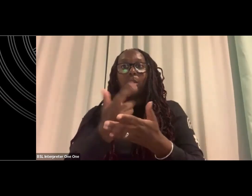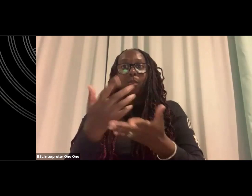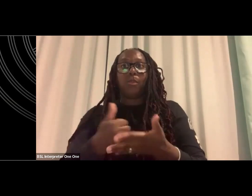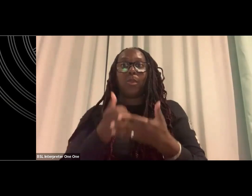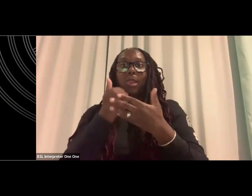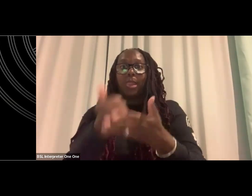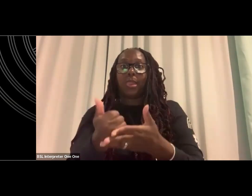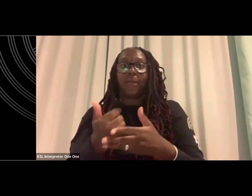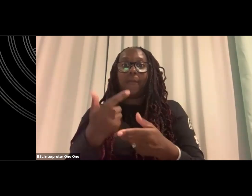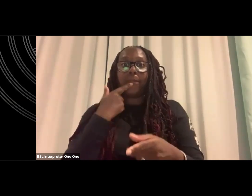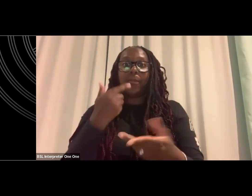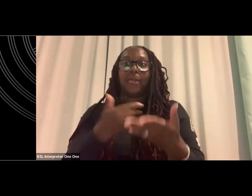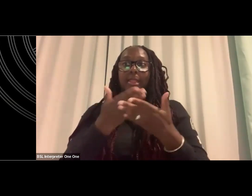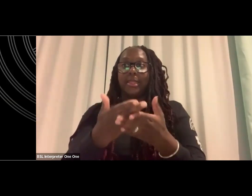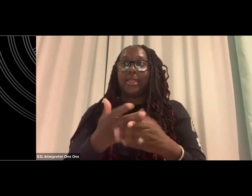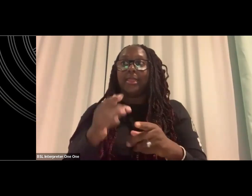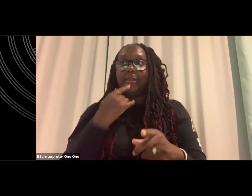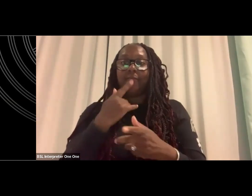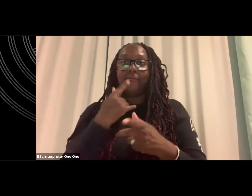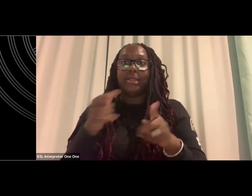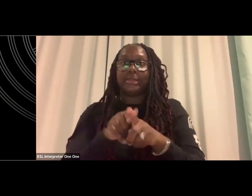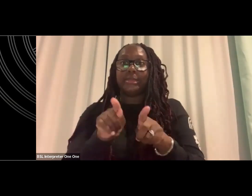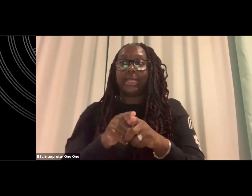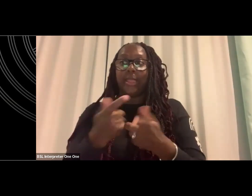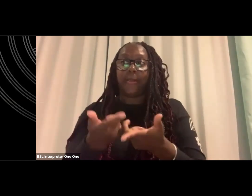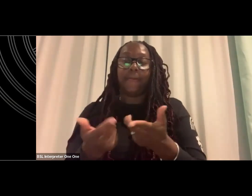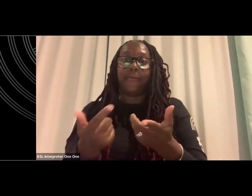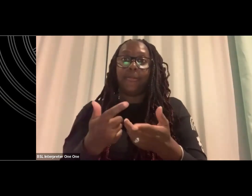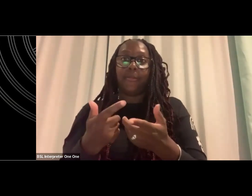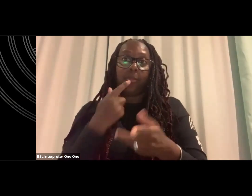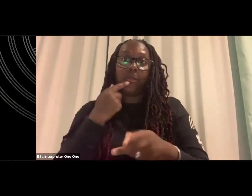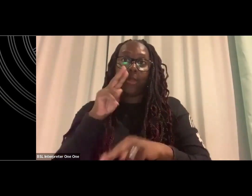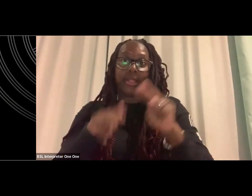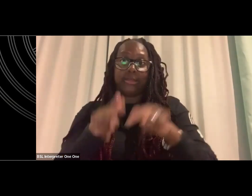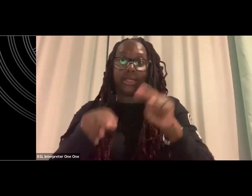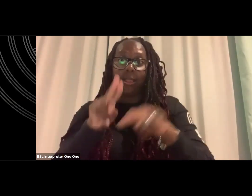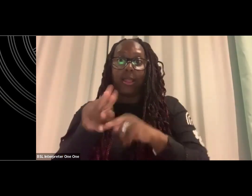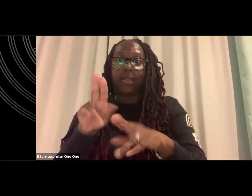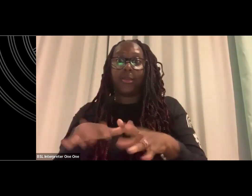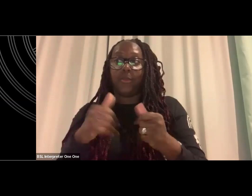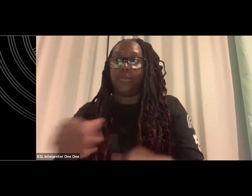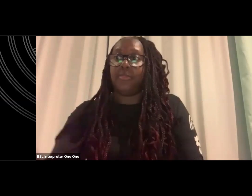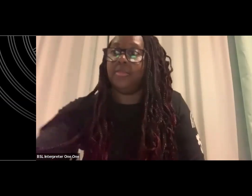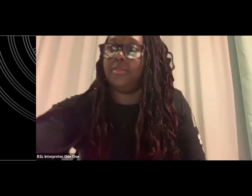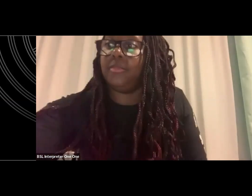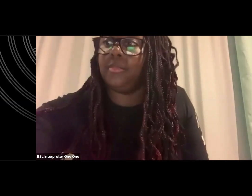makers engage with this root cause-based way of analysing well-being